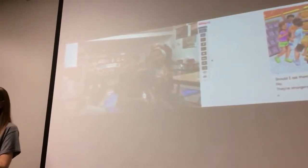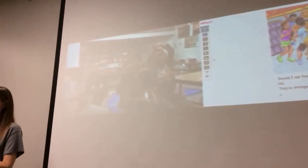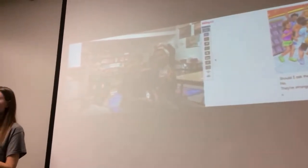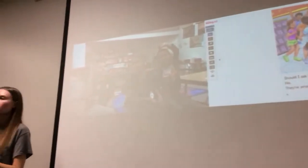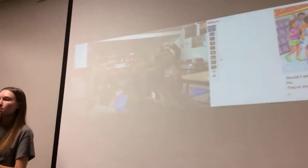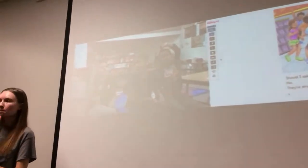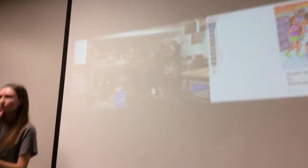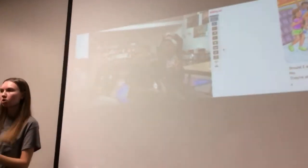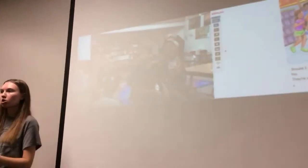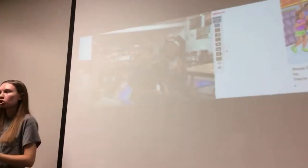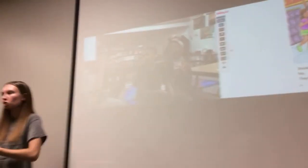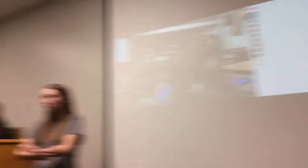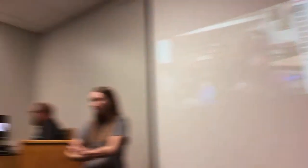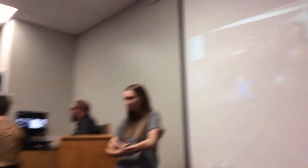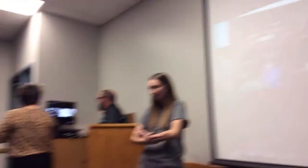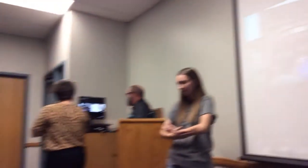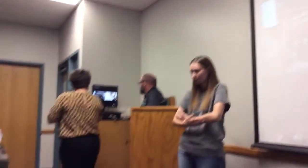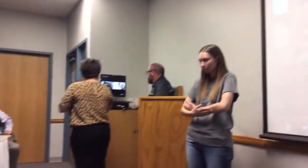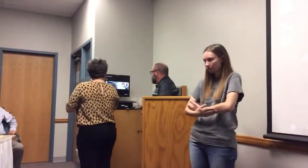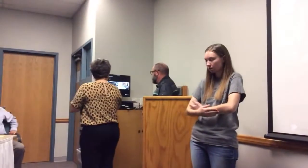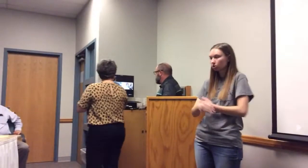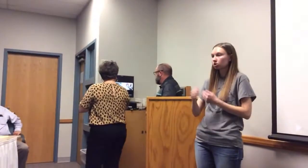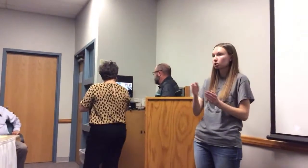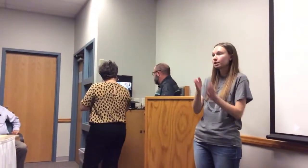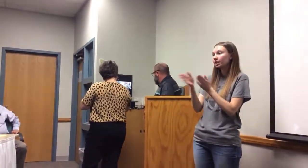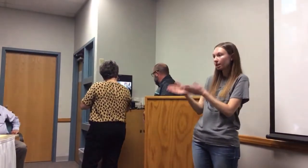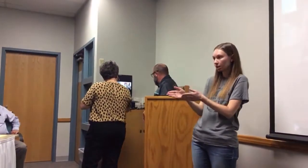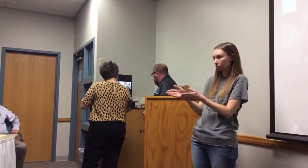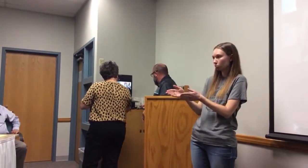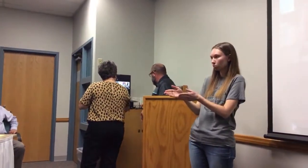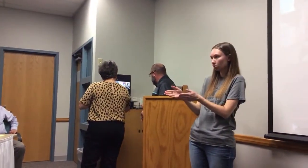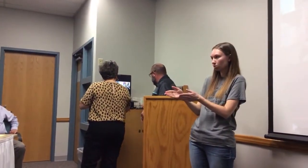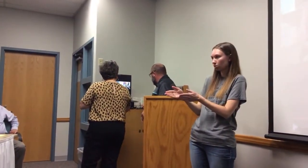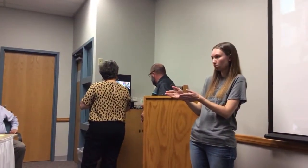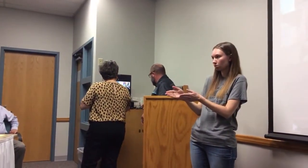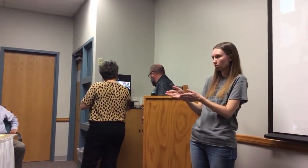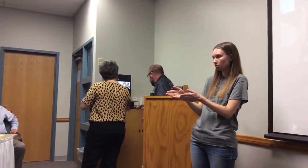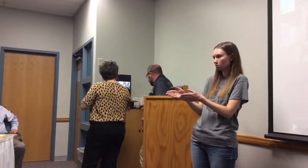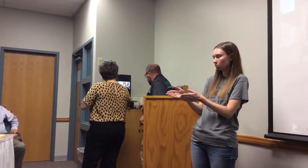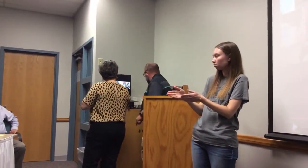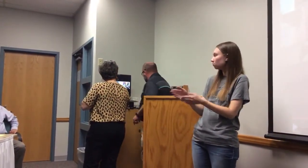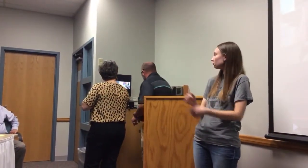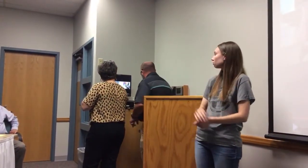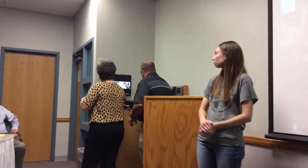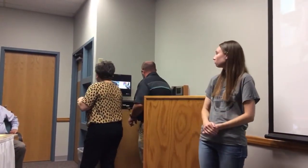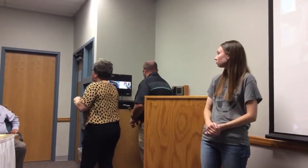there at the beginning. The next one, Go to the next. yeah.